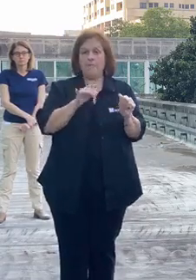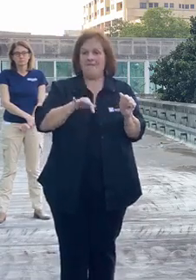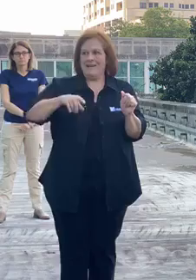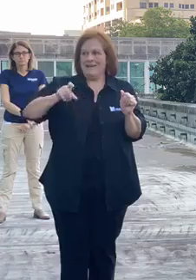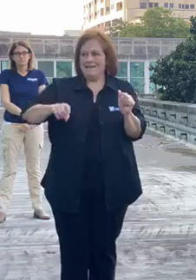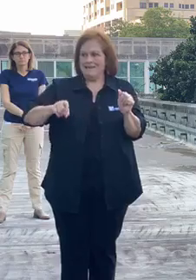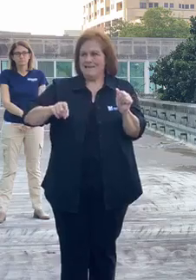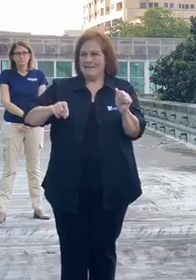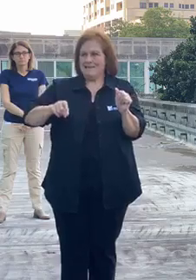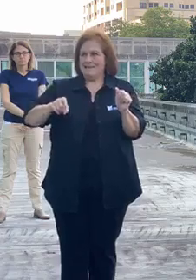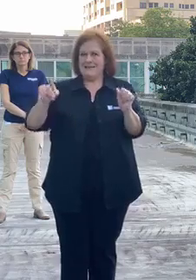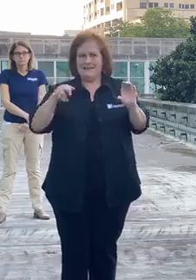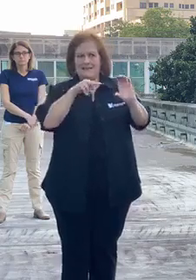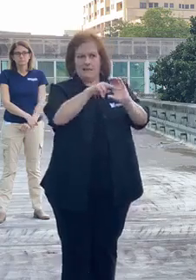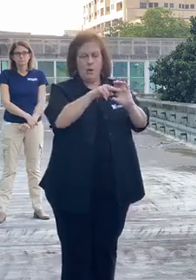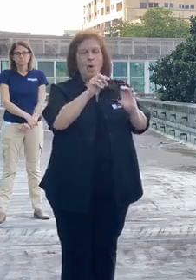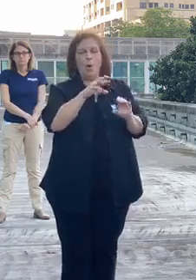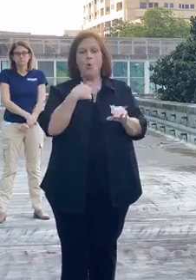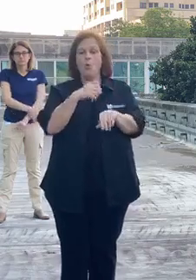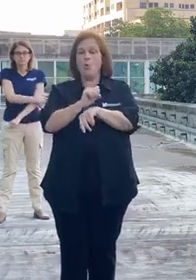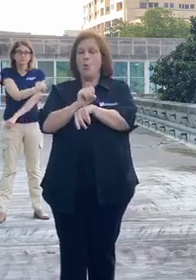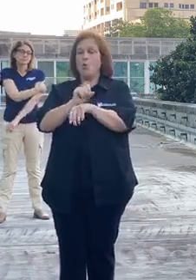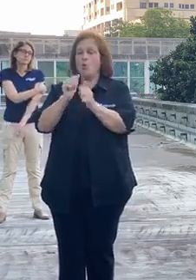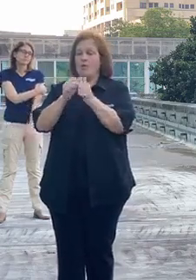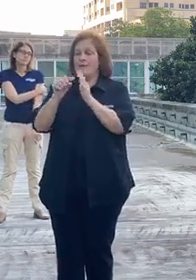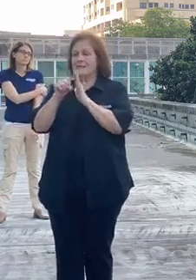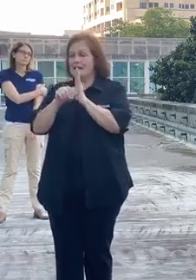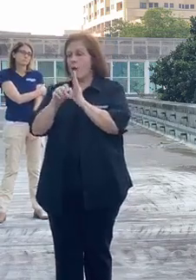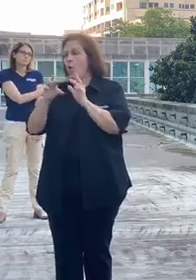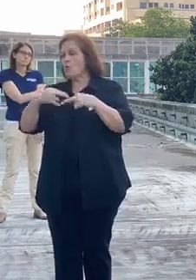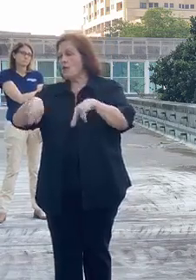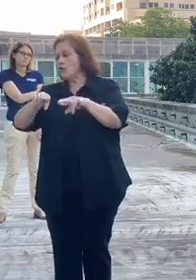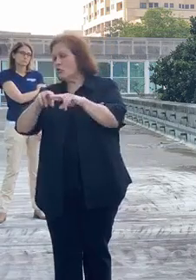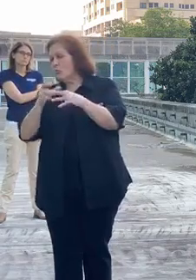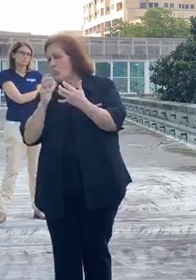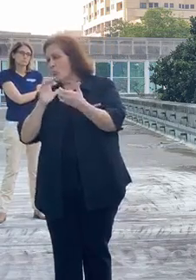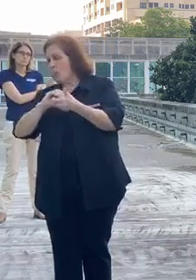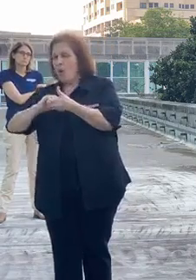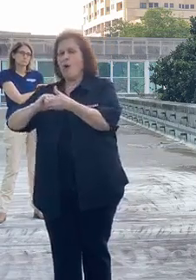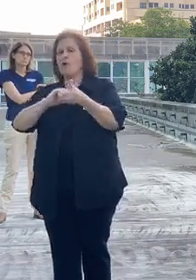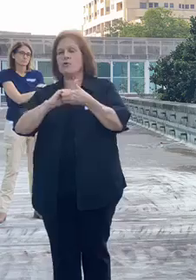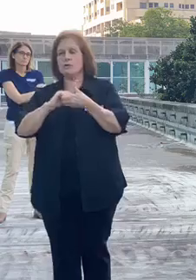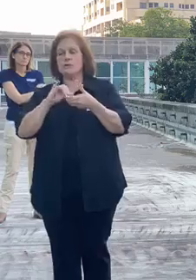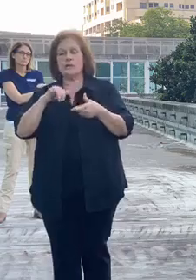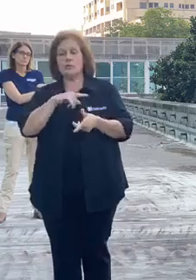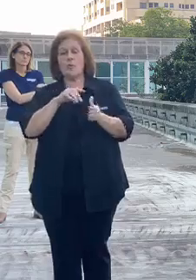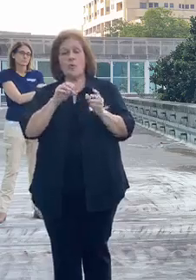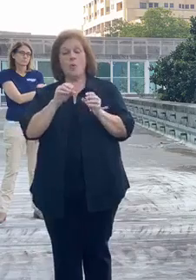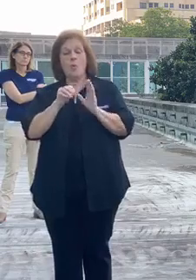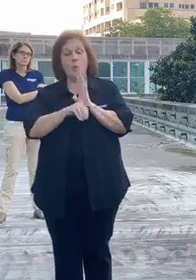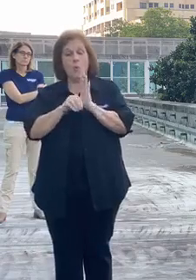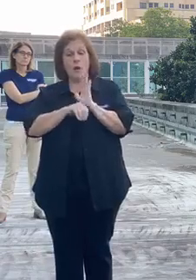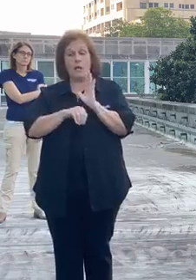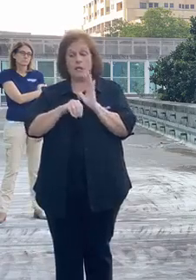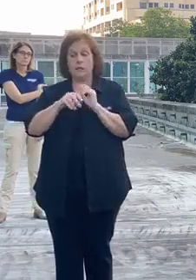needed, or working with the state and our regional partners. And I have to say, the Orleans Parish Coroner's Office, we've been